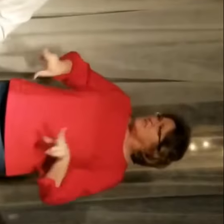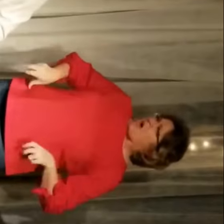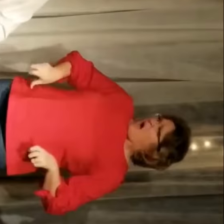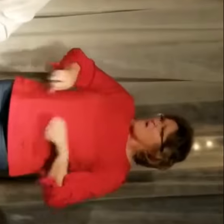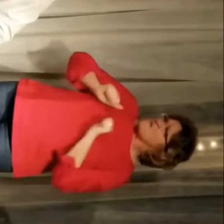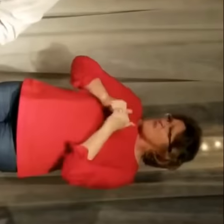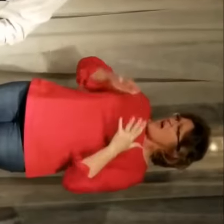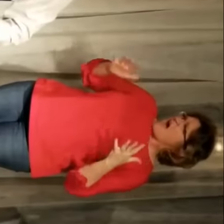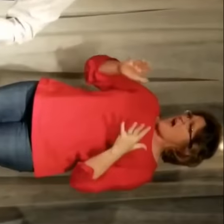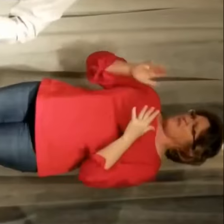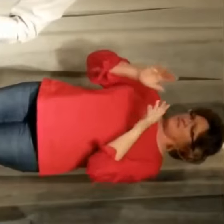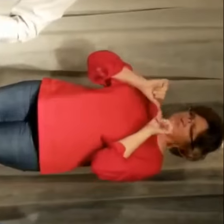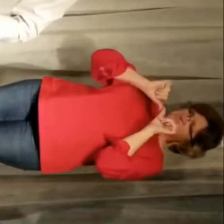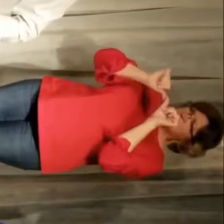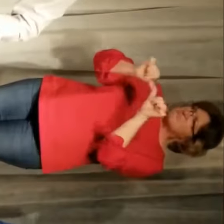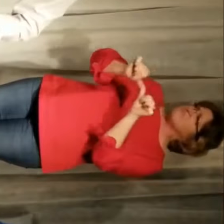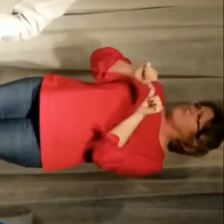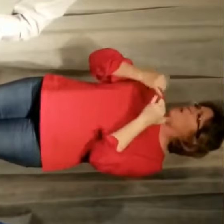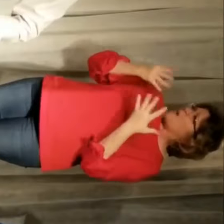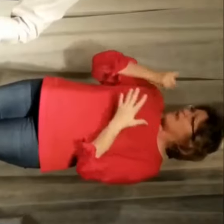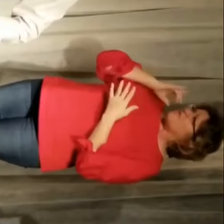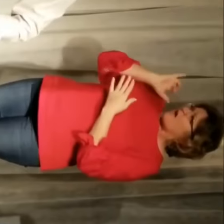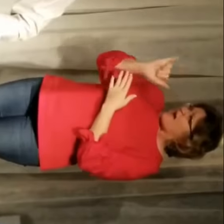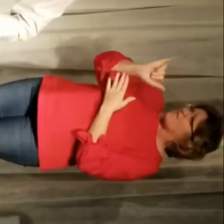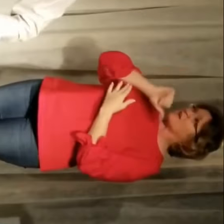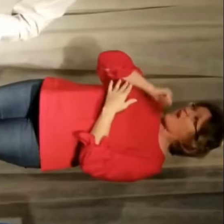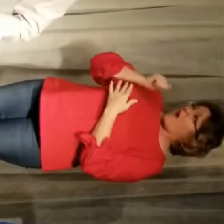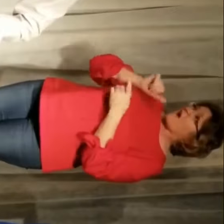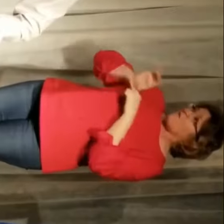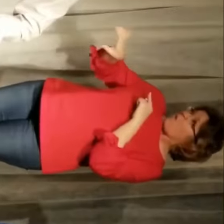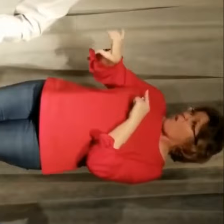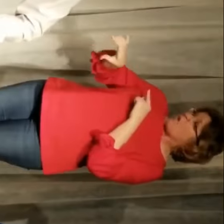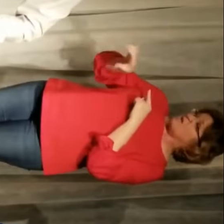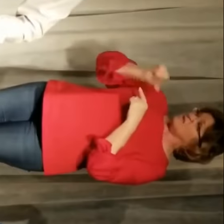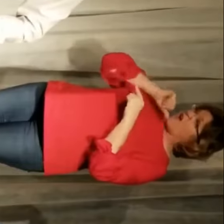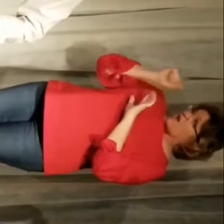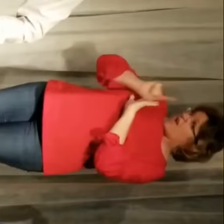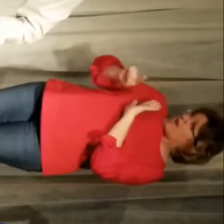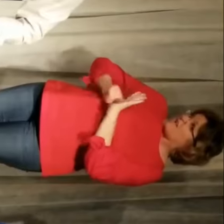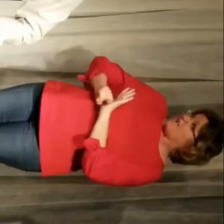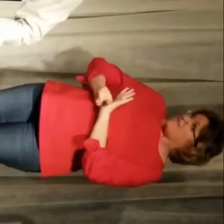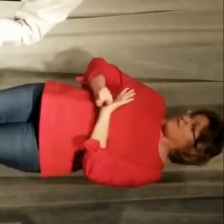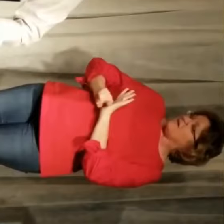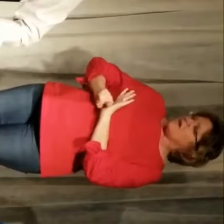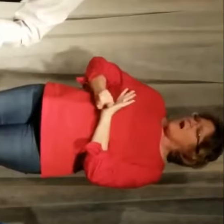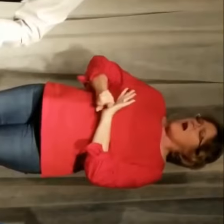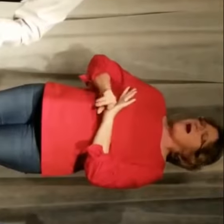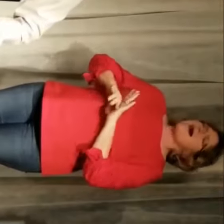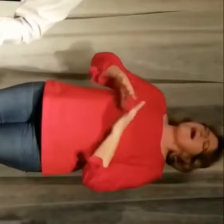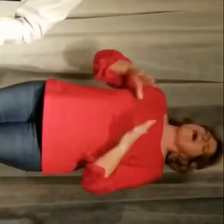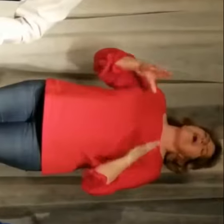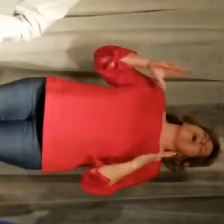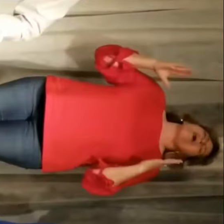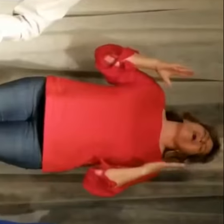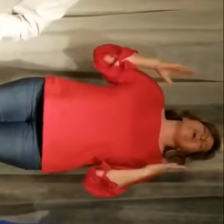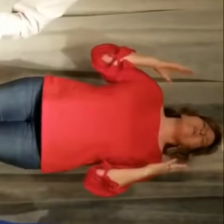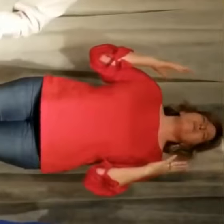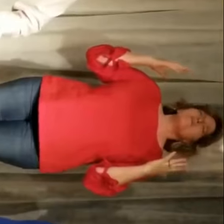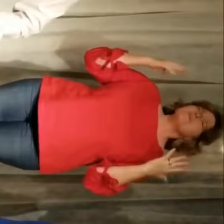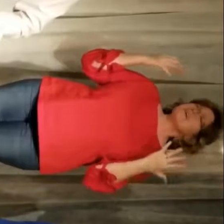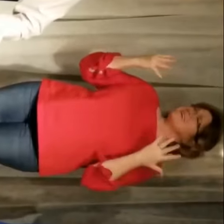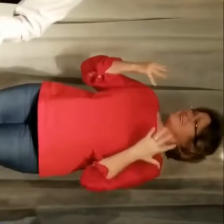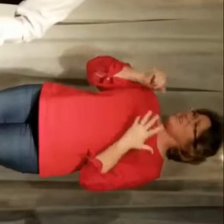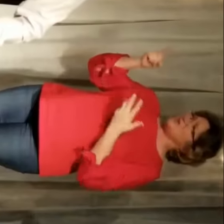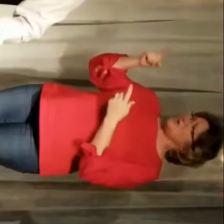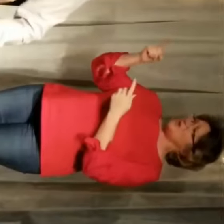long-term, and waiting forever, and not aggressive, and not mentioning any of her faults. Oh, come on, did you just pull that First